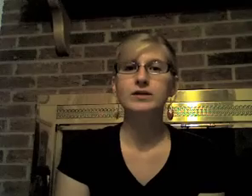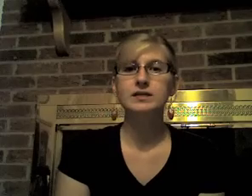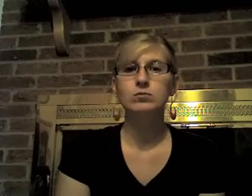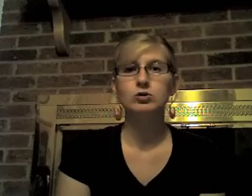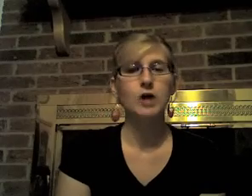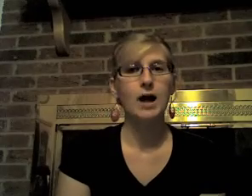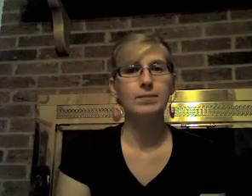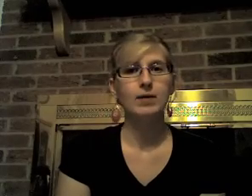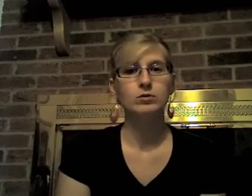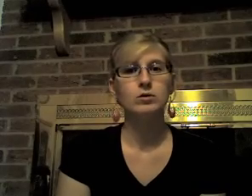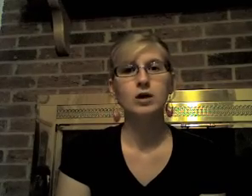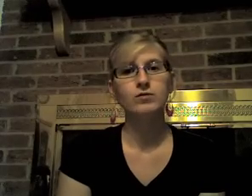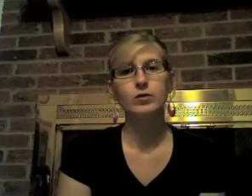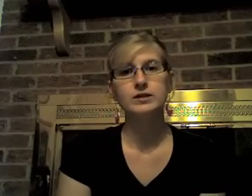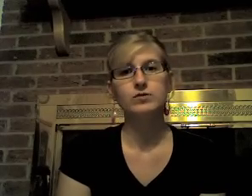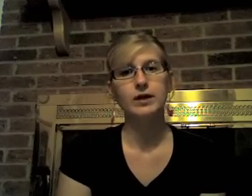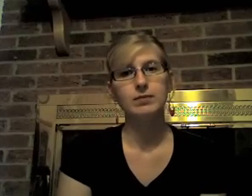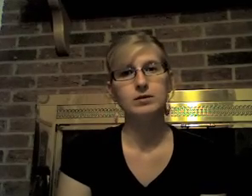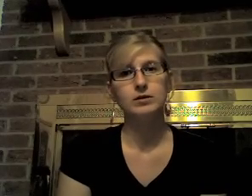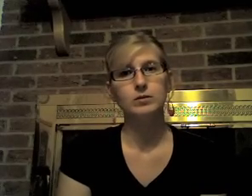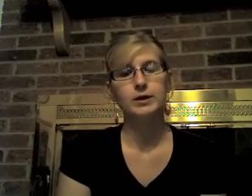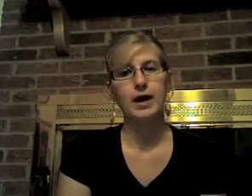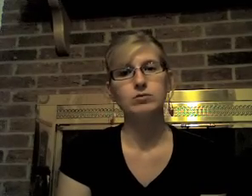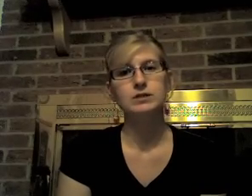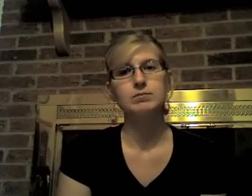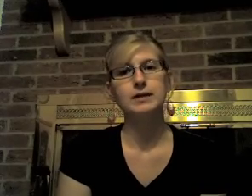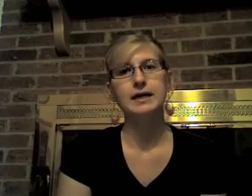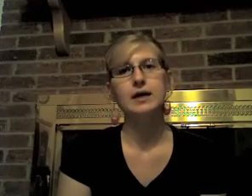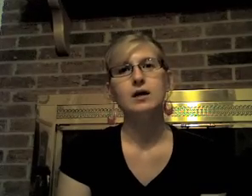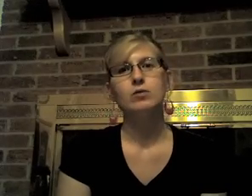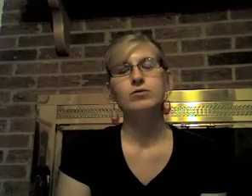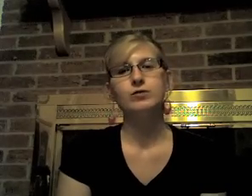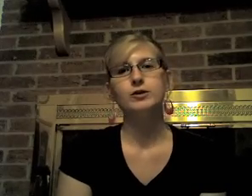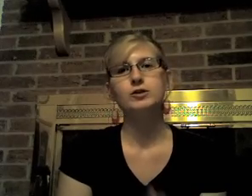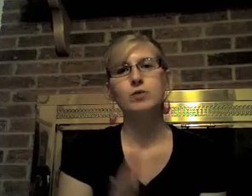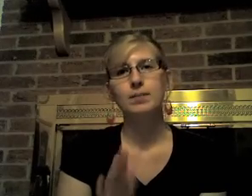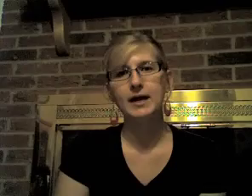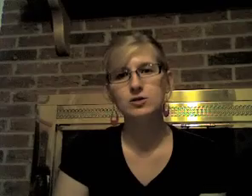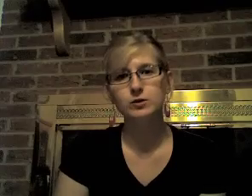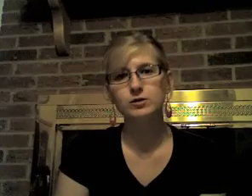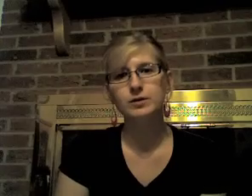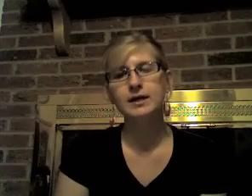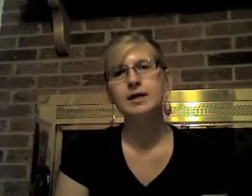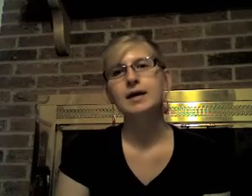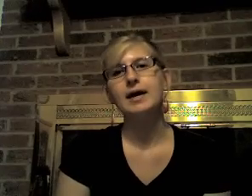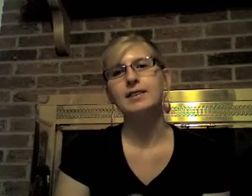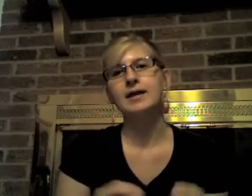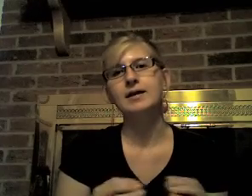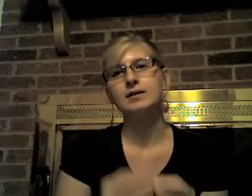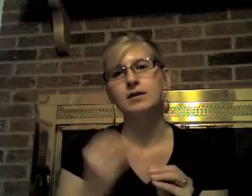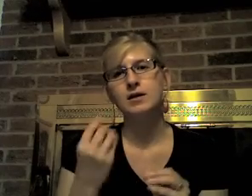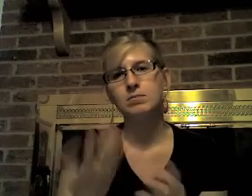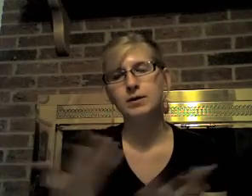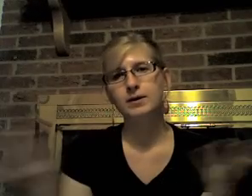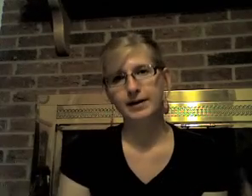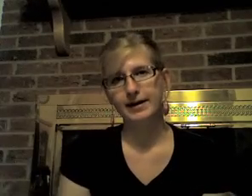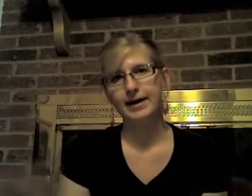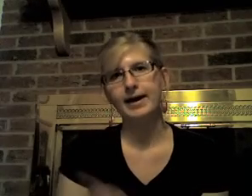voicing will drop. I will no longer voice the vocabulary word. I will simply refer to what page we're doing and then the number, and